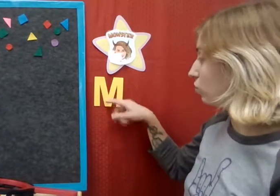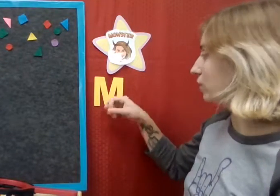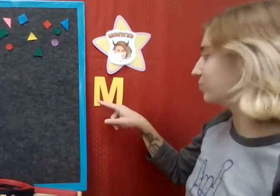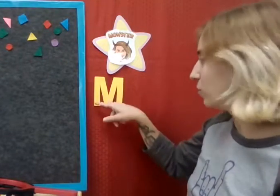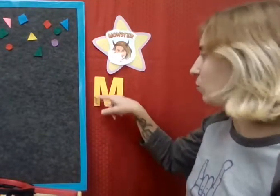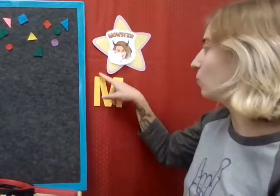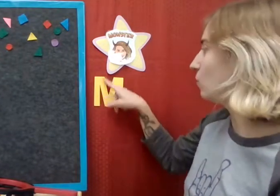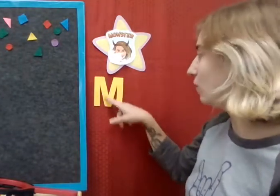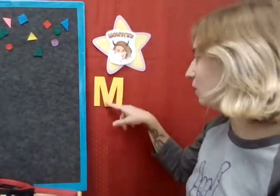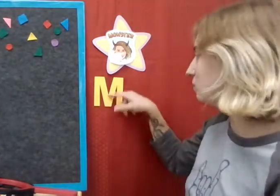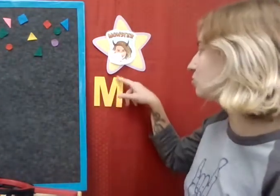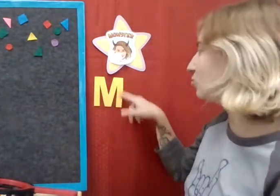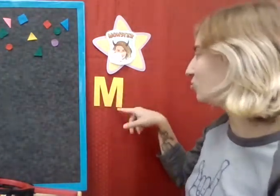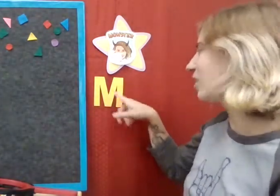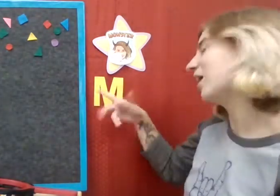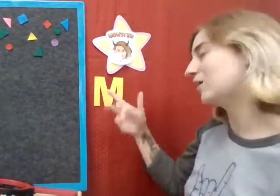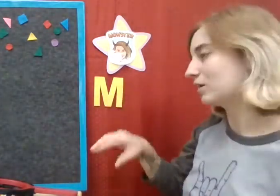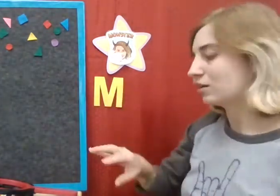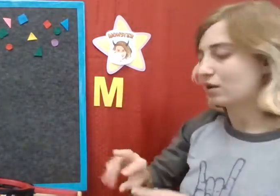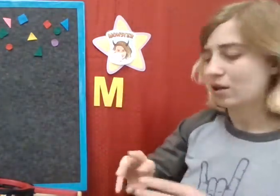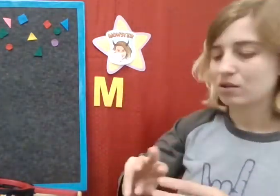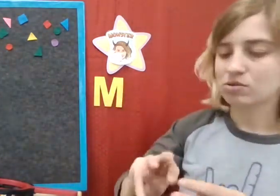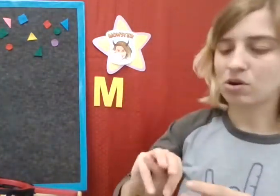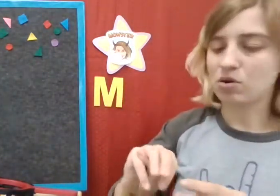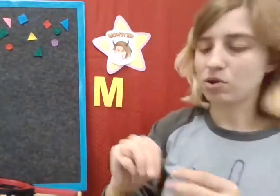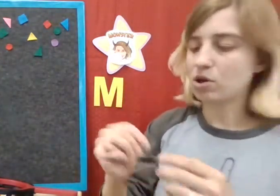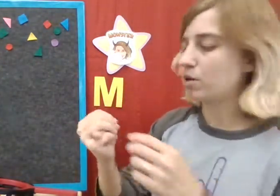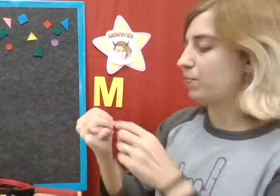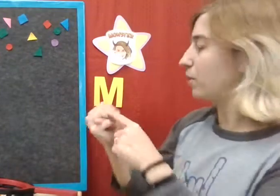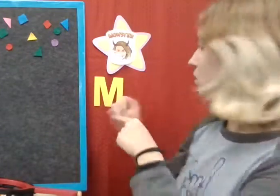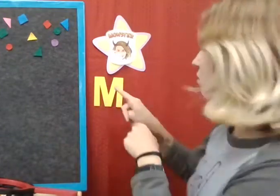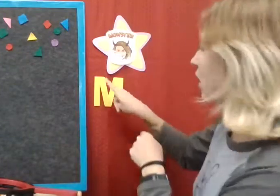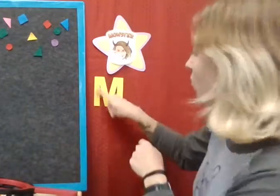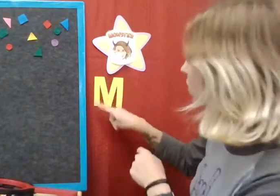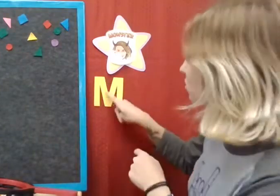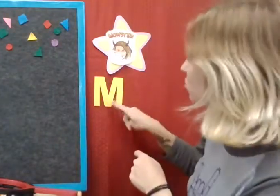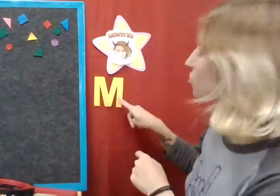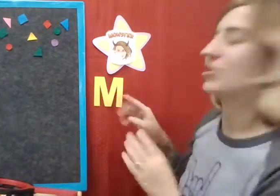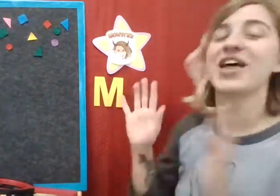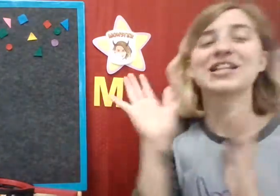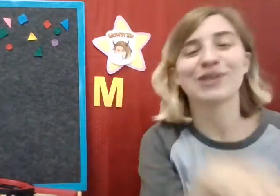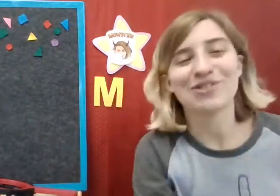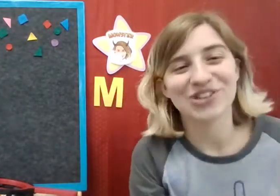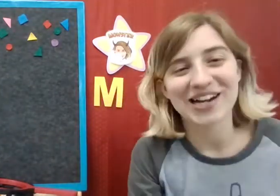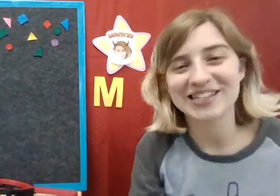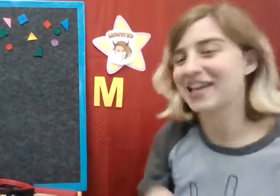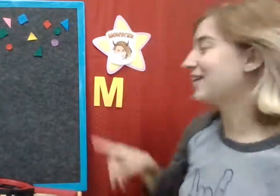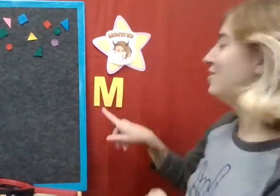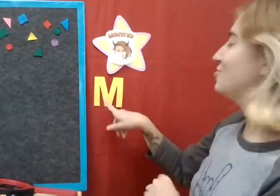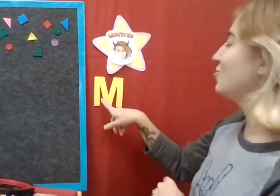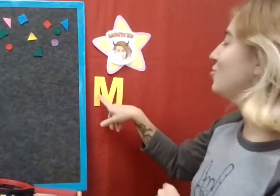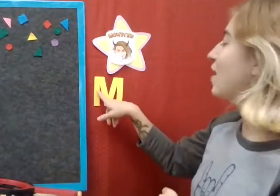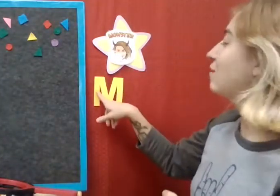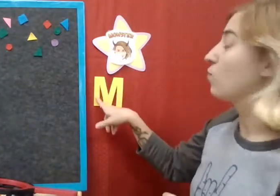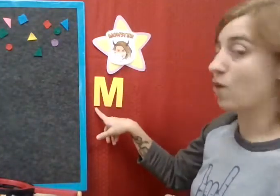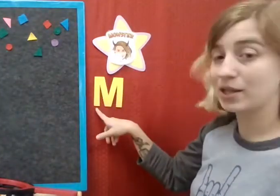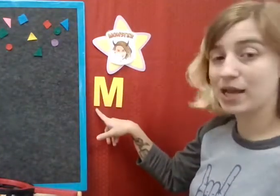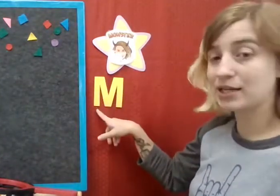well, one, two, kinda. So you're gonna put, yeah, one, two, three. That's what I was trying to say. So you have one line down